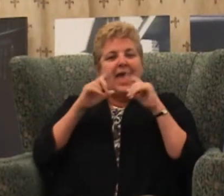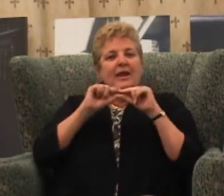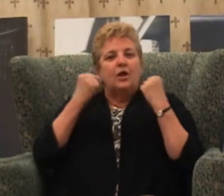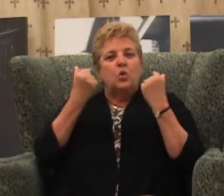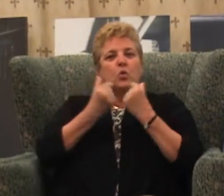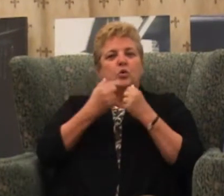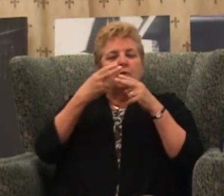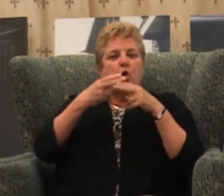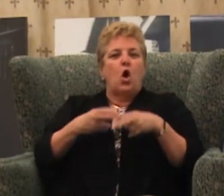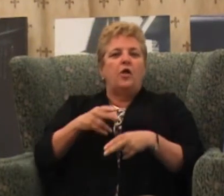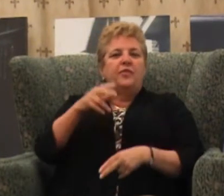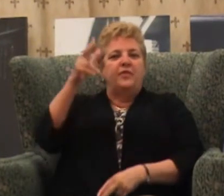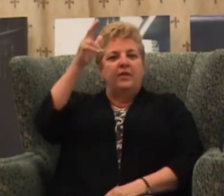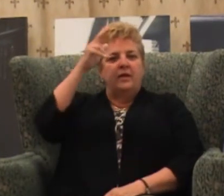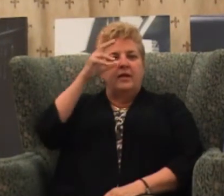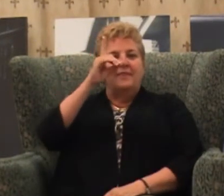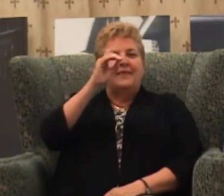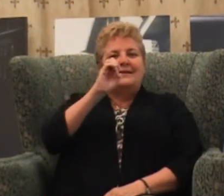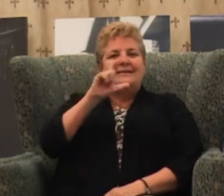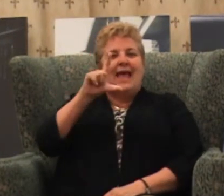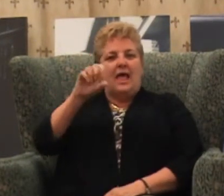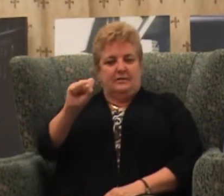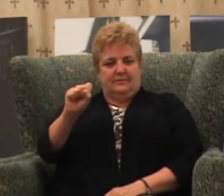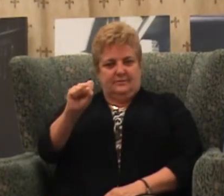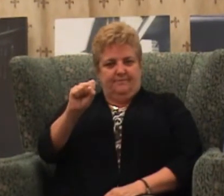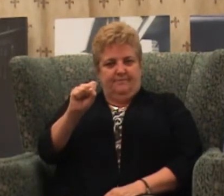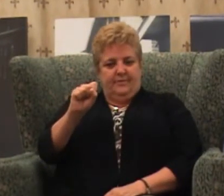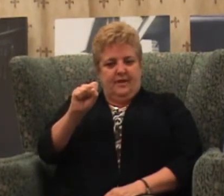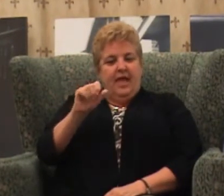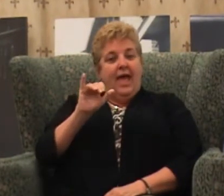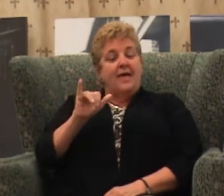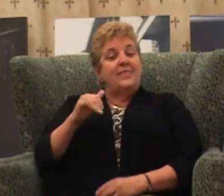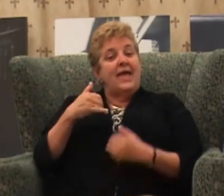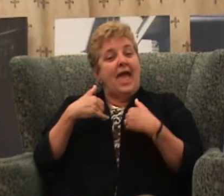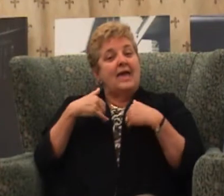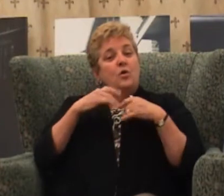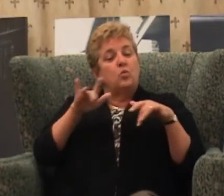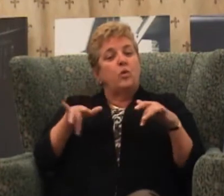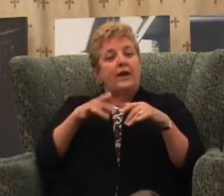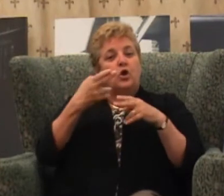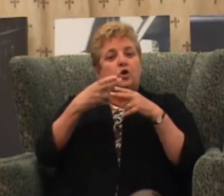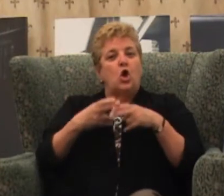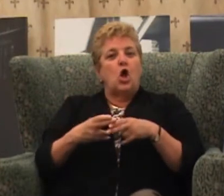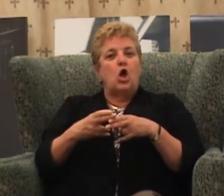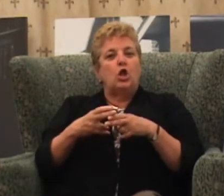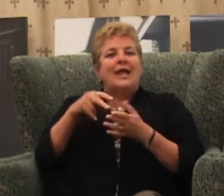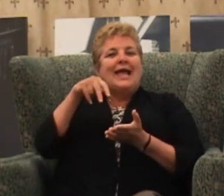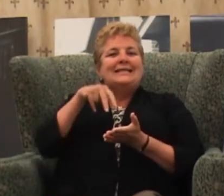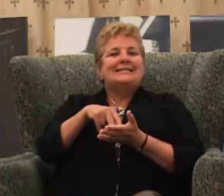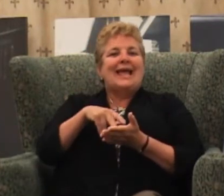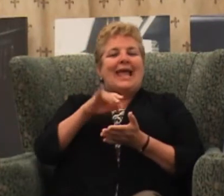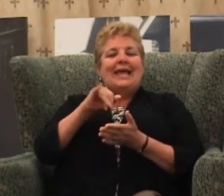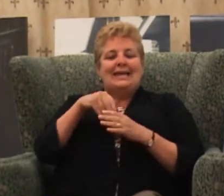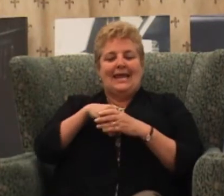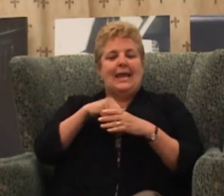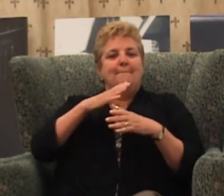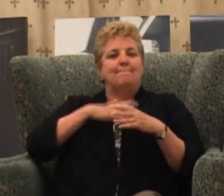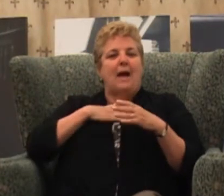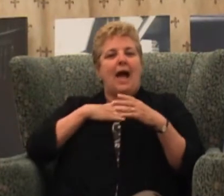out. And the Dells had a record out called Stay in My Corner. And it was long and it was slow. And the